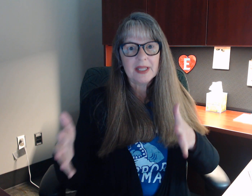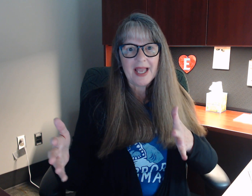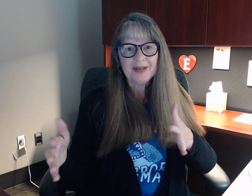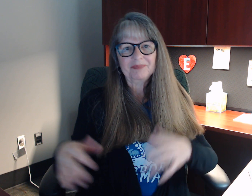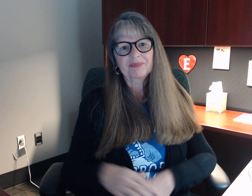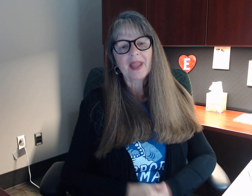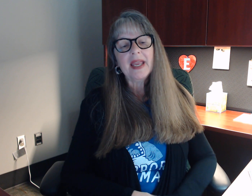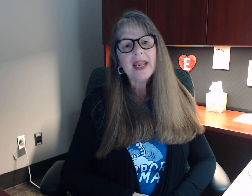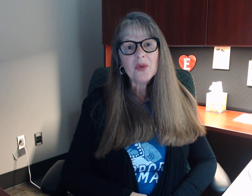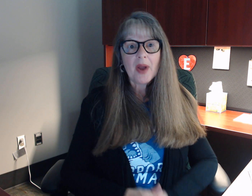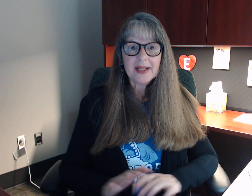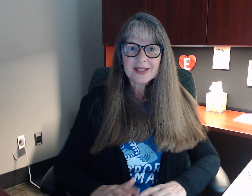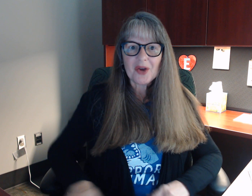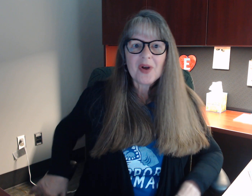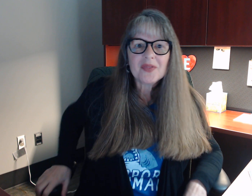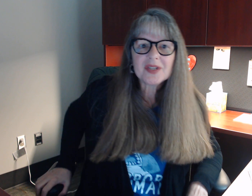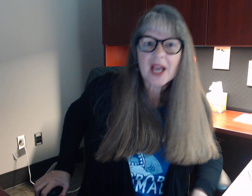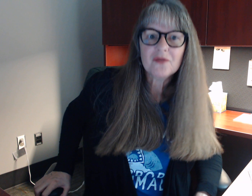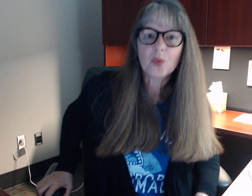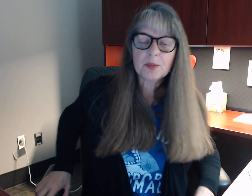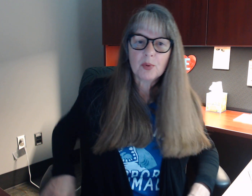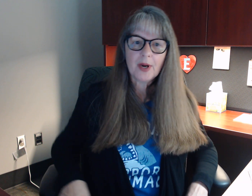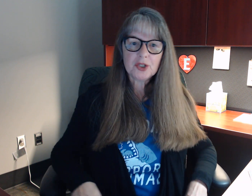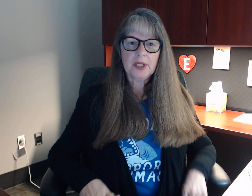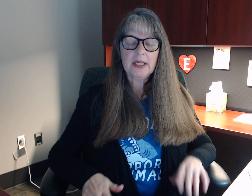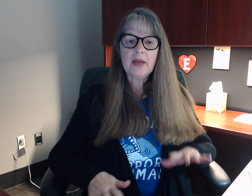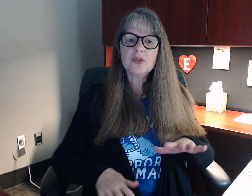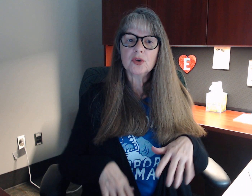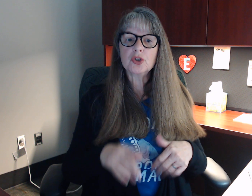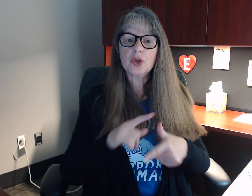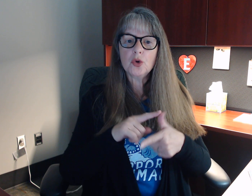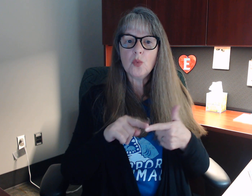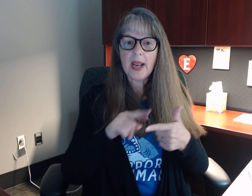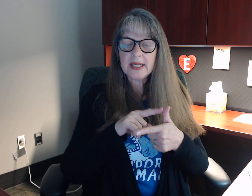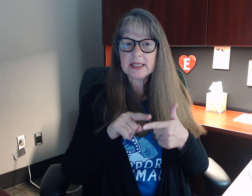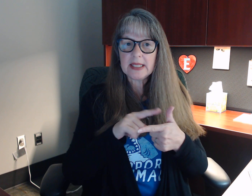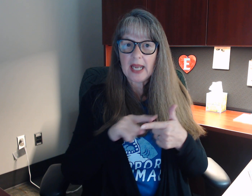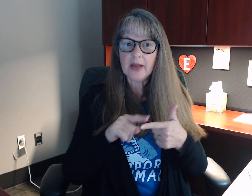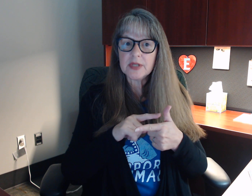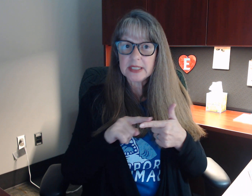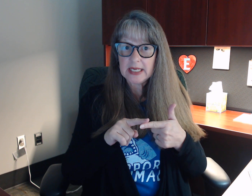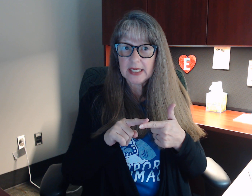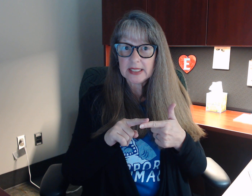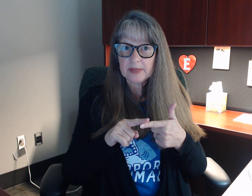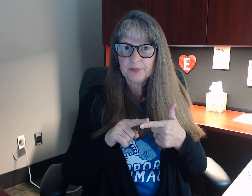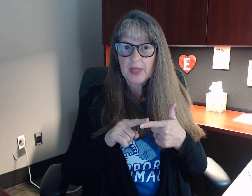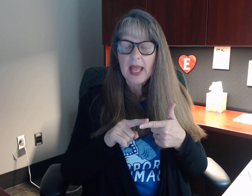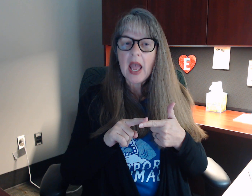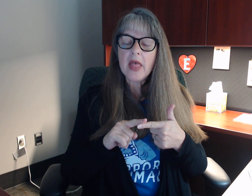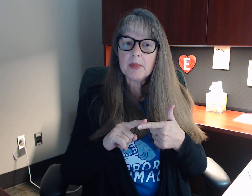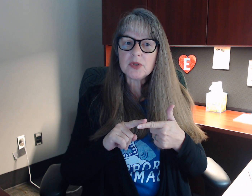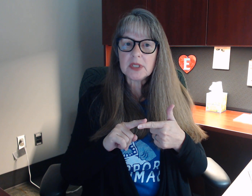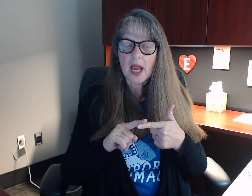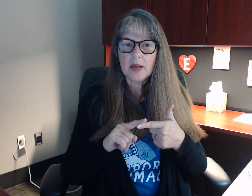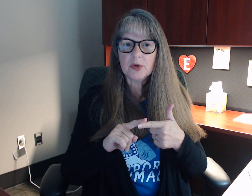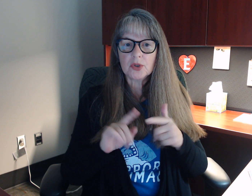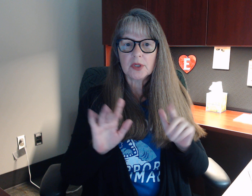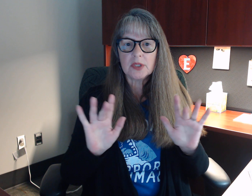that. Anyway, so the sign for depression, there's two ways that I've seen it. And then most of the time is you're going to see it